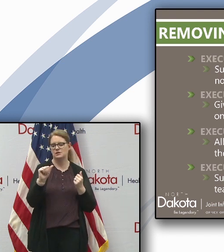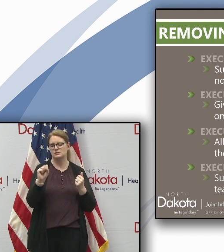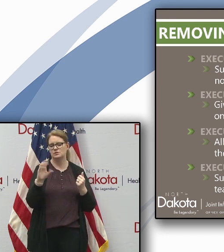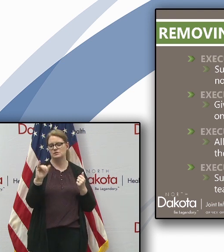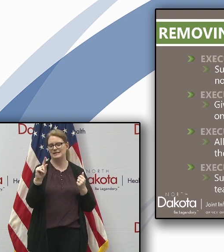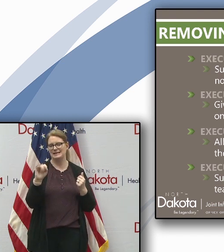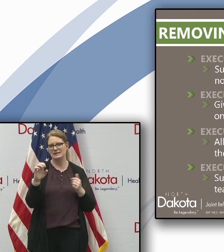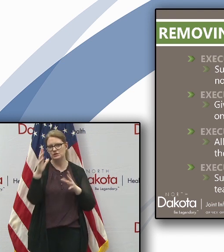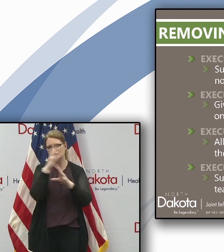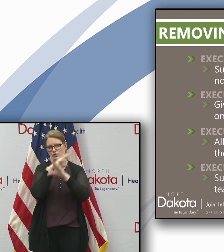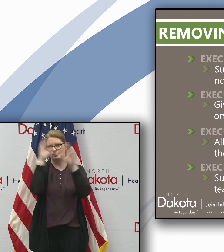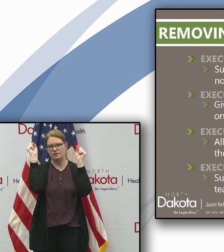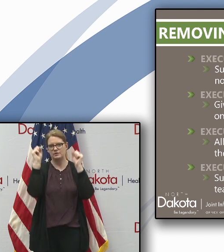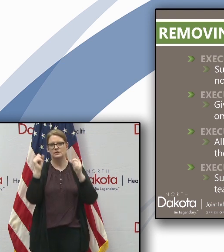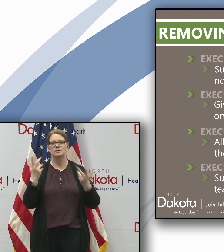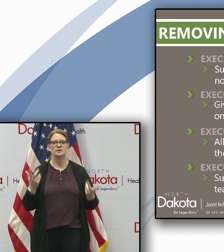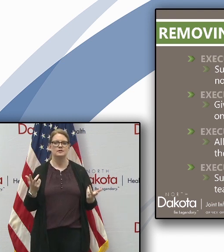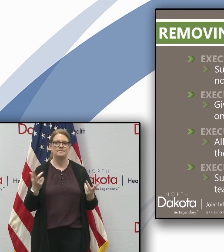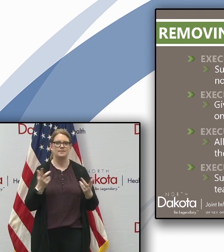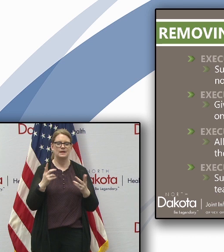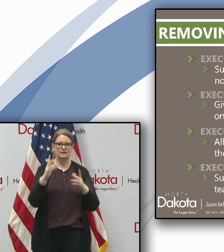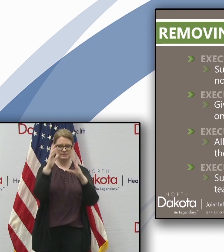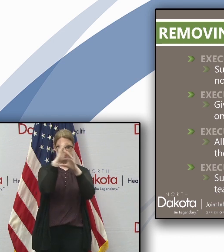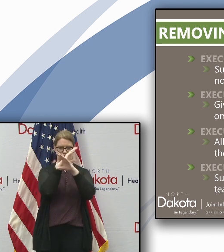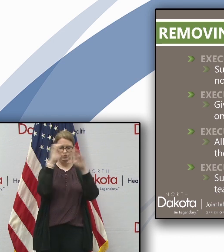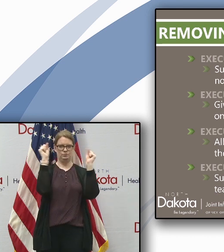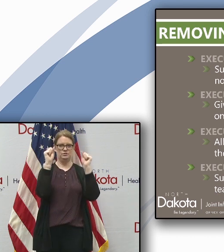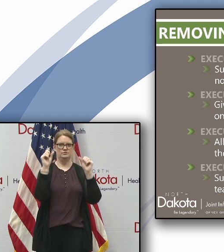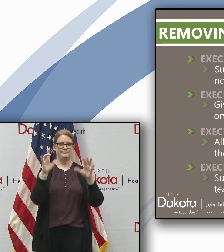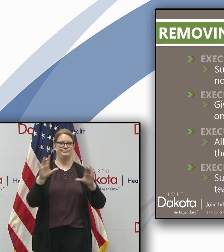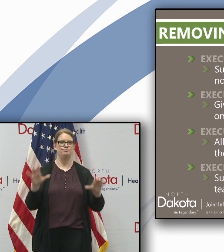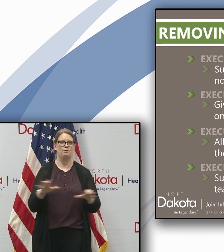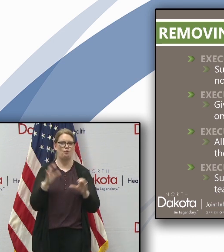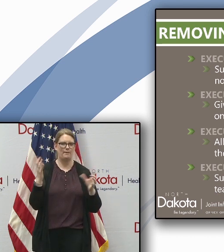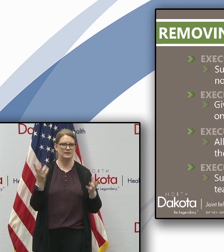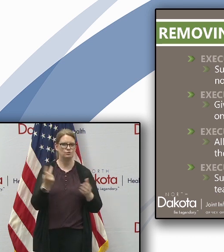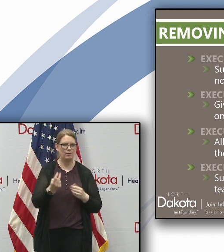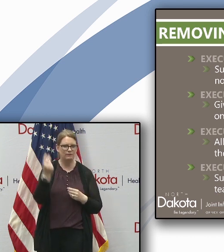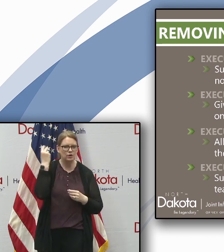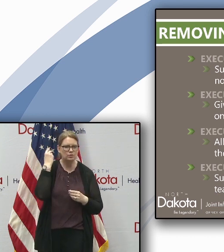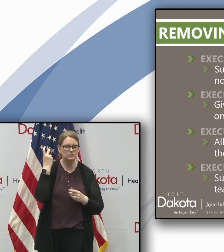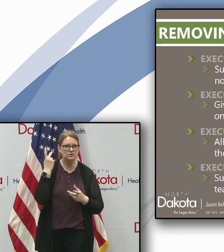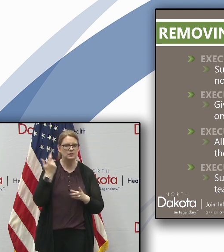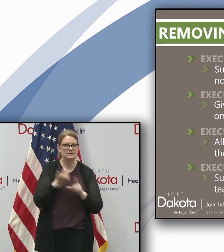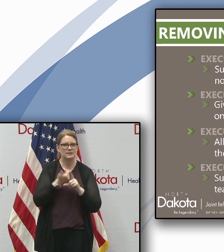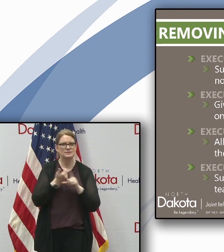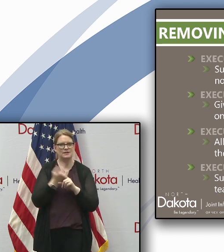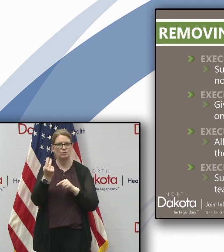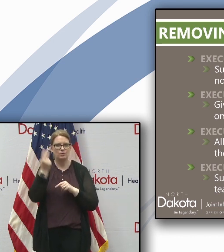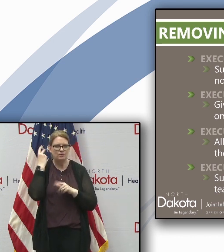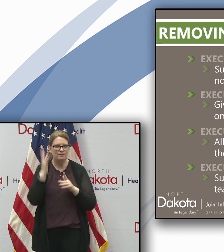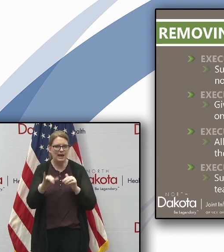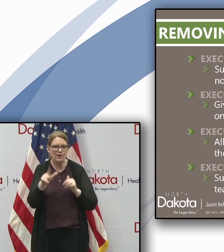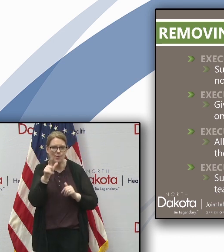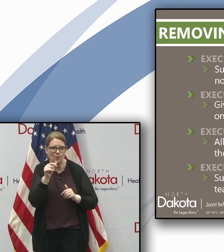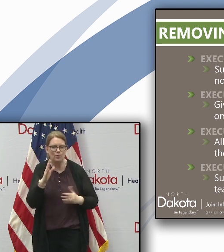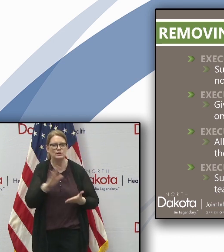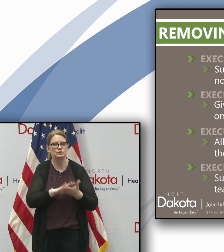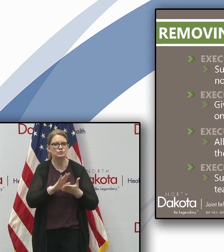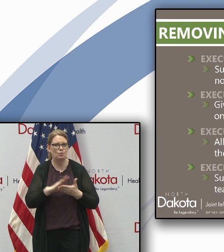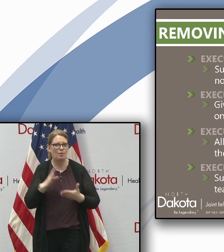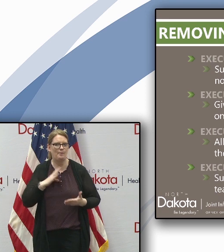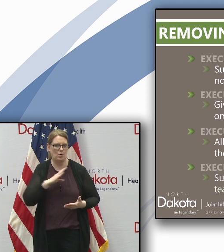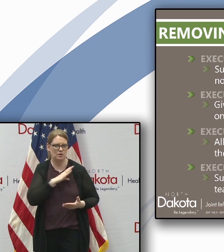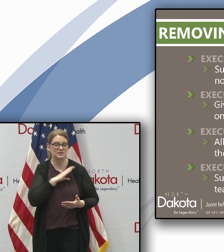superintendents, modifying superintendent, because superintendent's performance reviews are done by school boards. And so they can continue